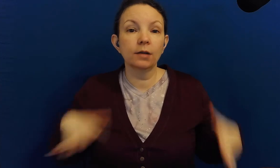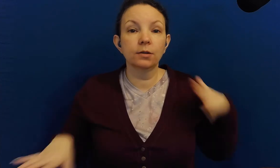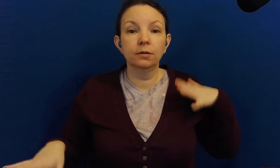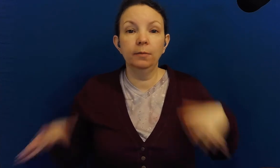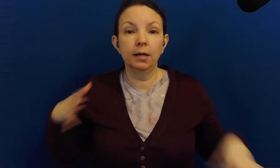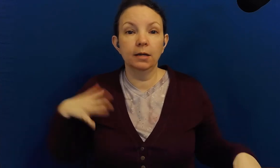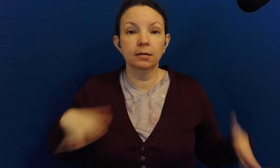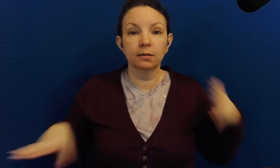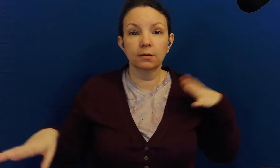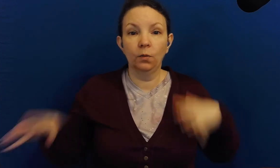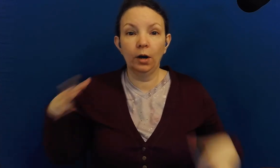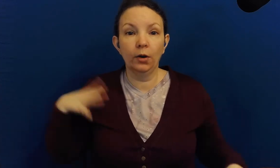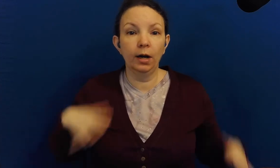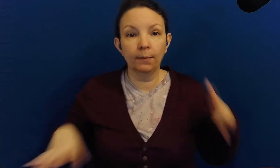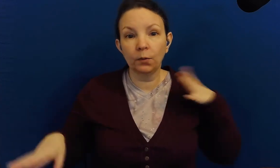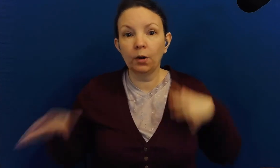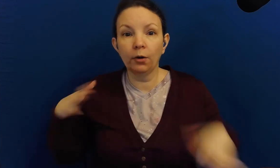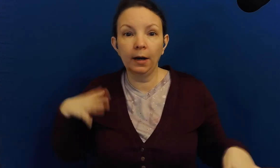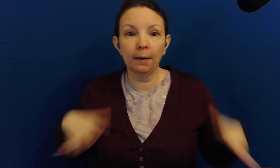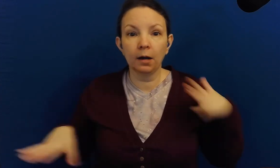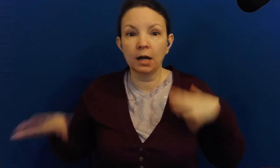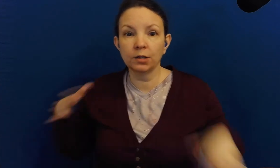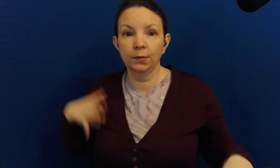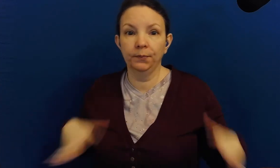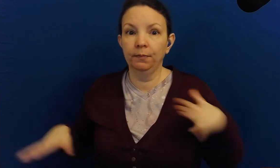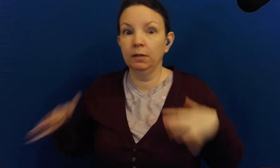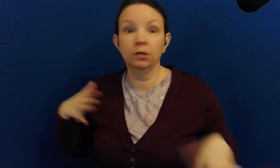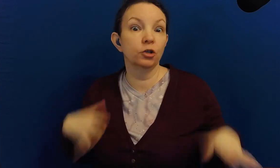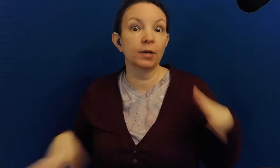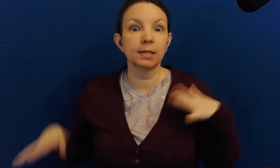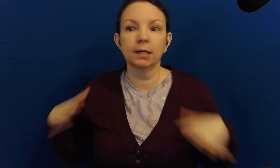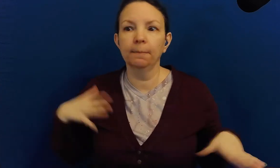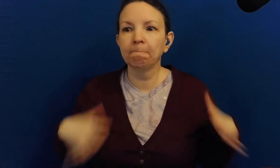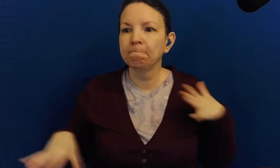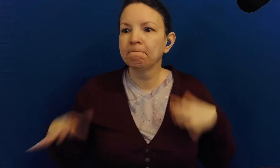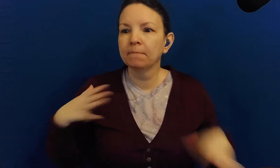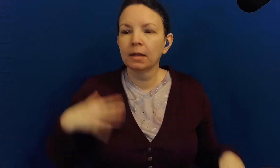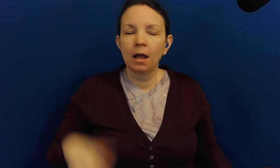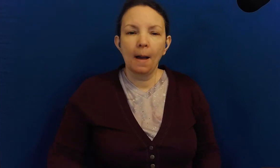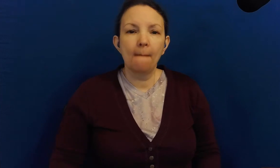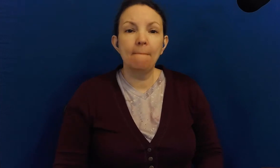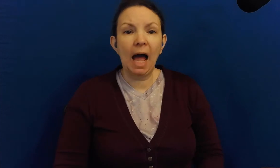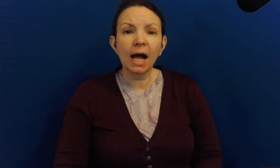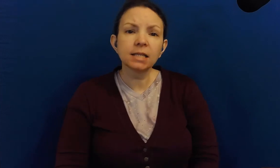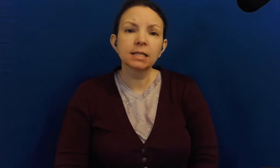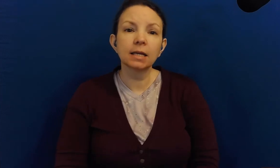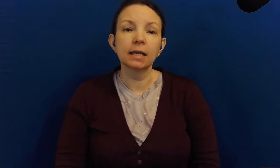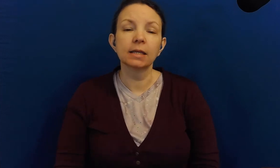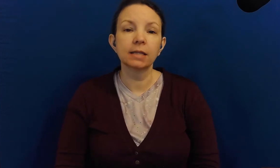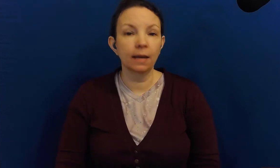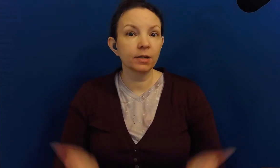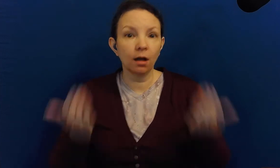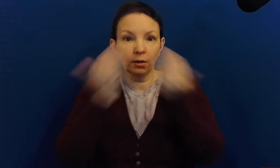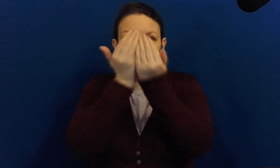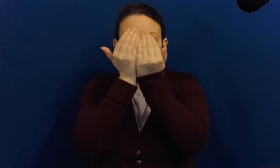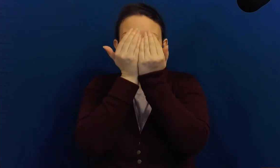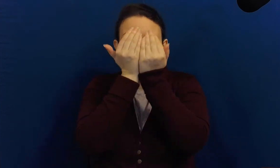costume is one going up and one going down. Costume means you're dressing up. Mask is the same as Halloween, so you can